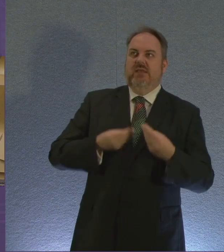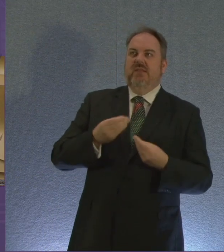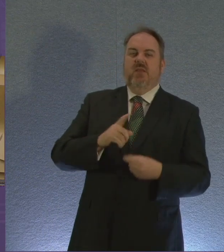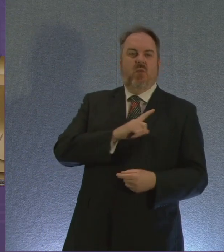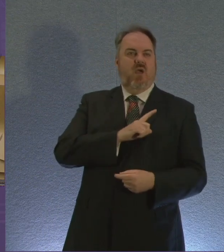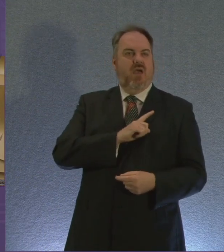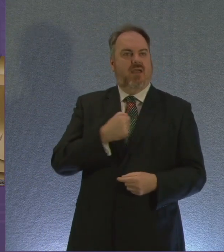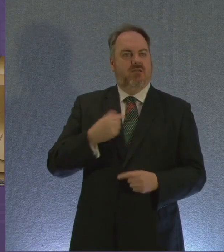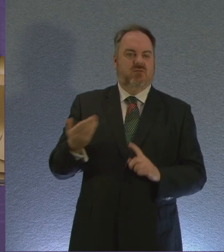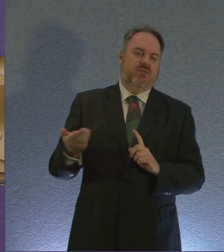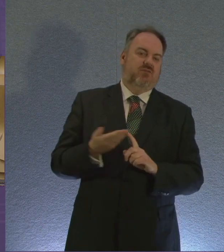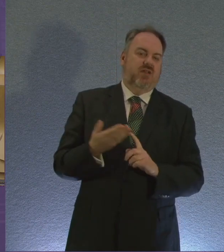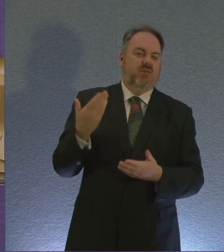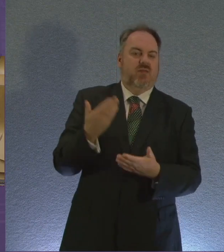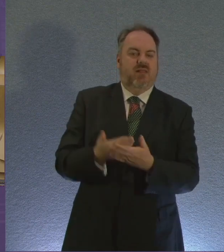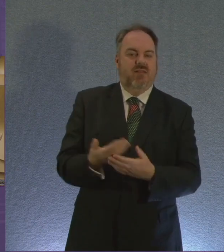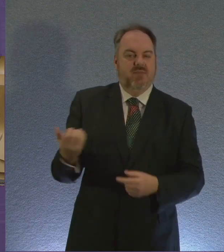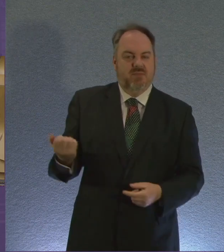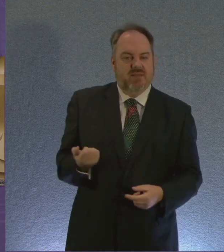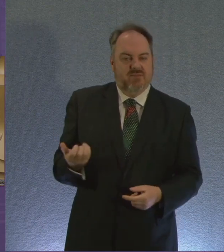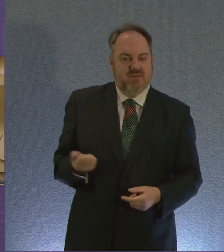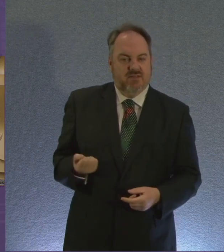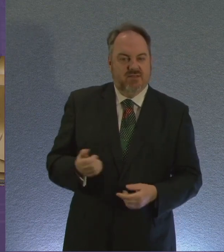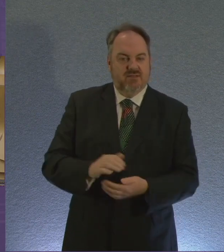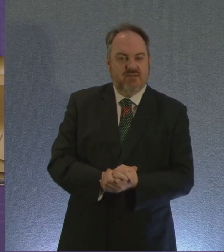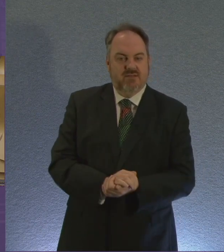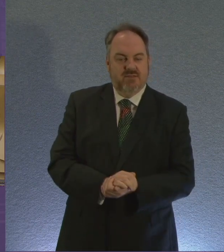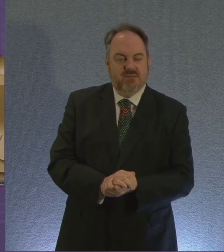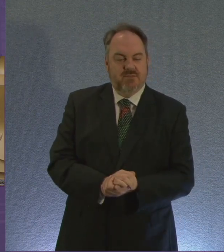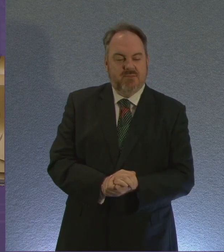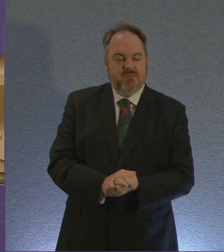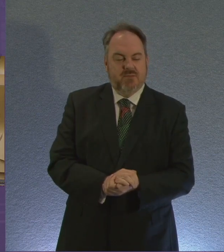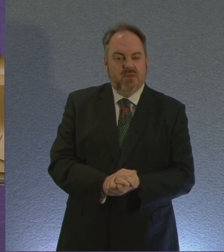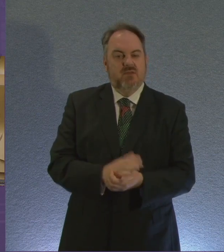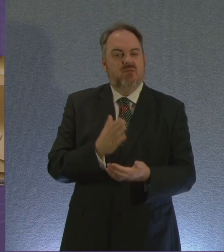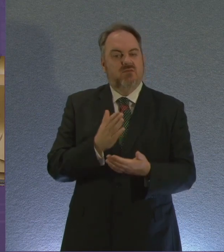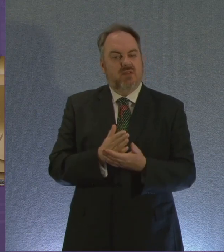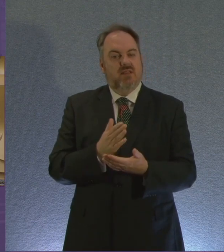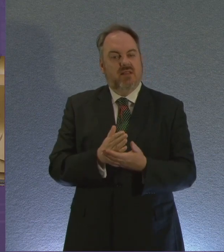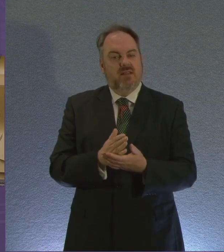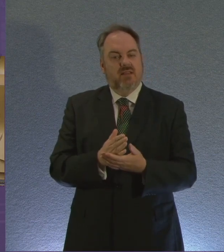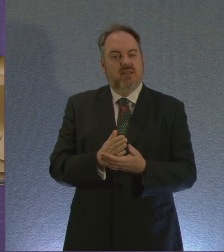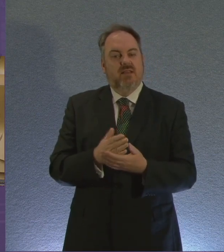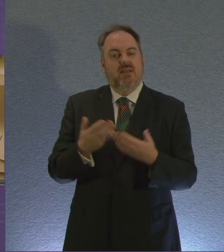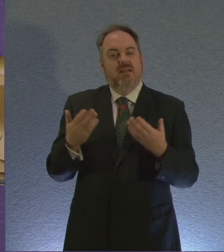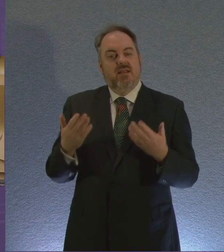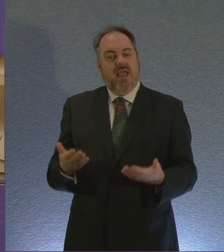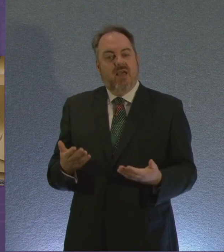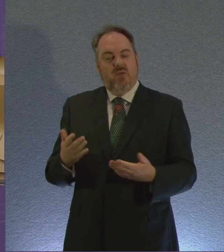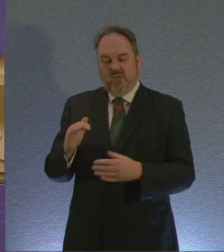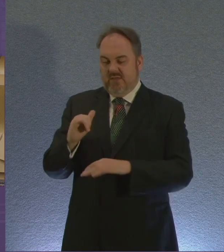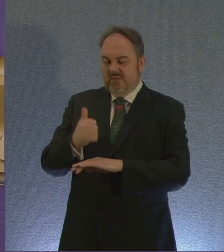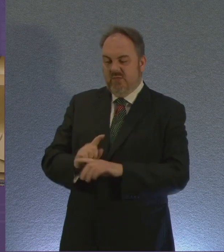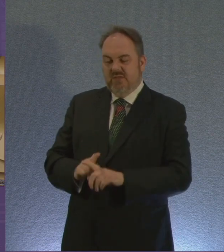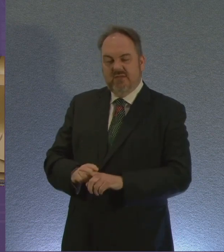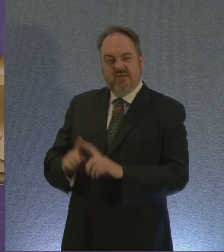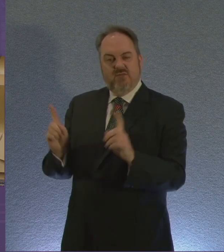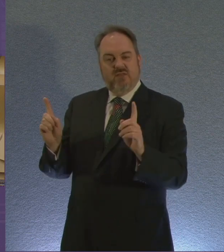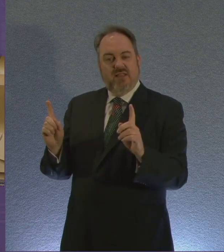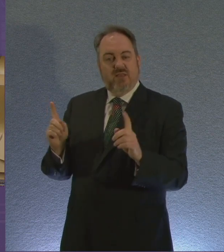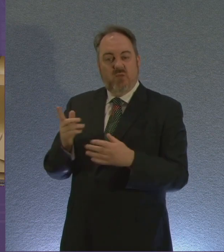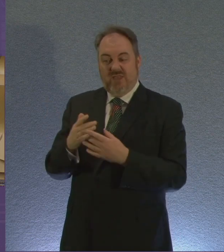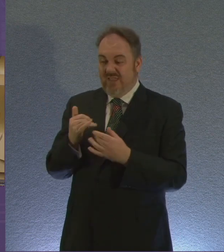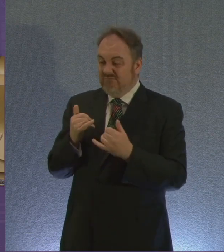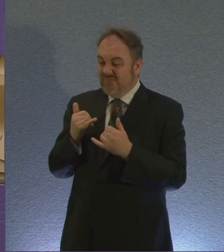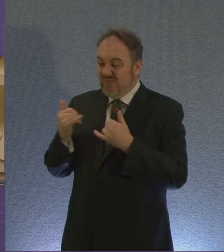as we move forward, because we will see a lot of these can be actually done with a couple of questions that can easily be discussed on the phone between